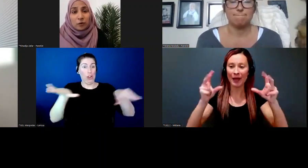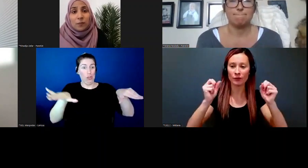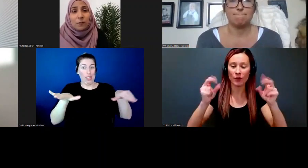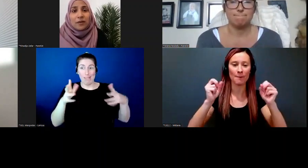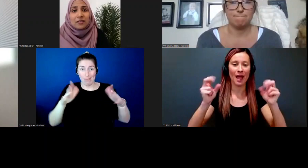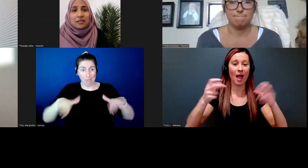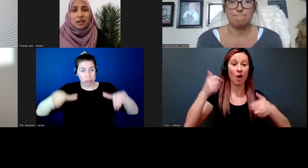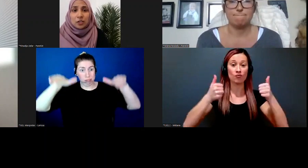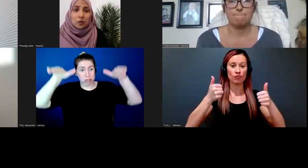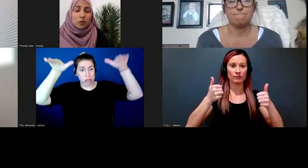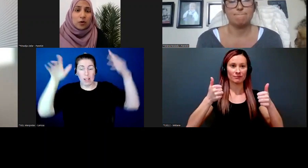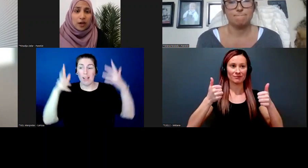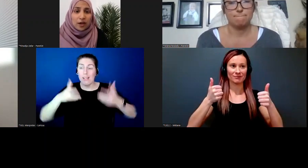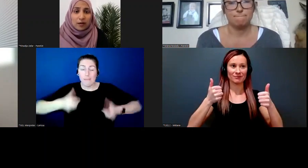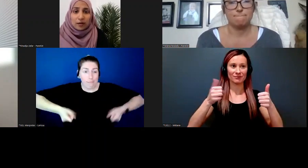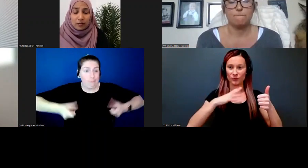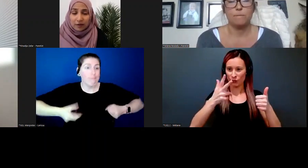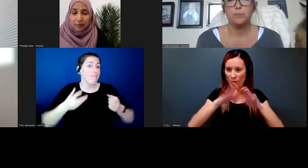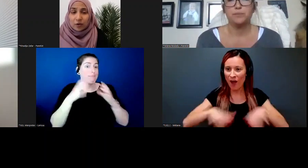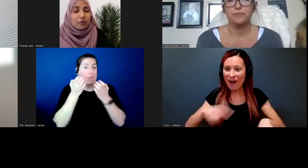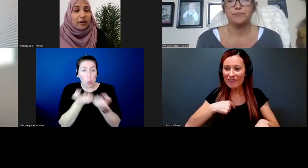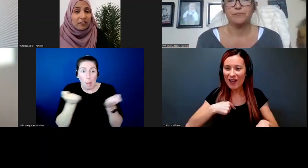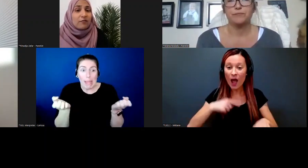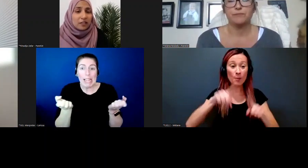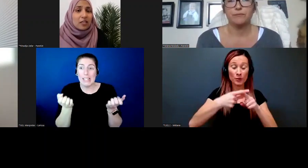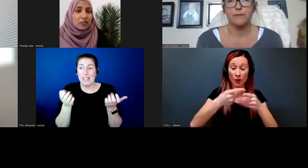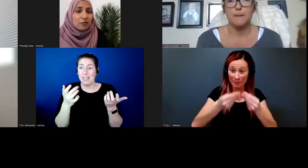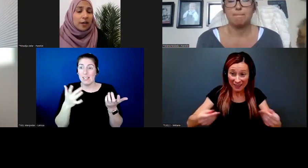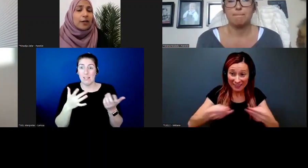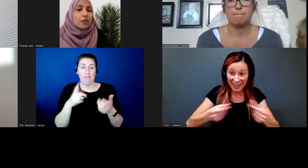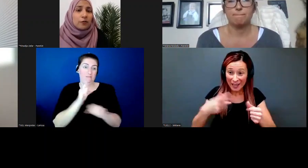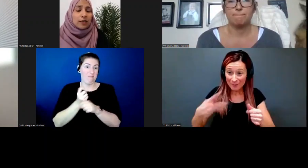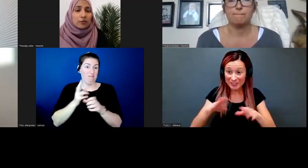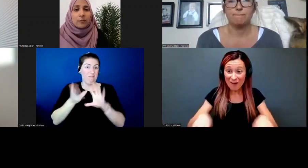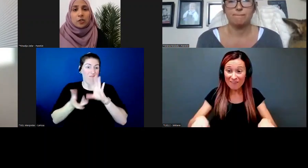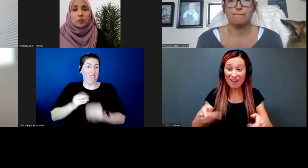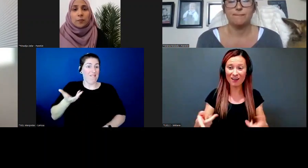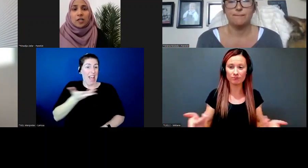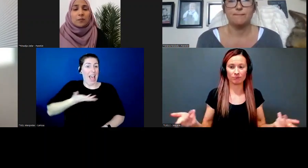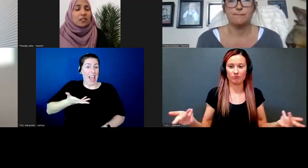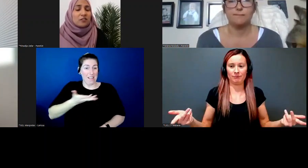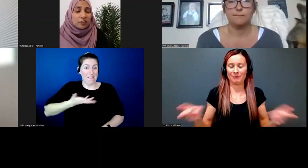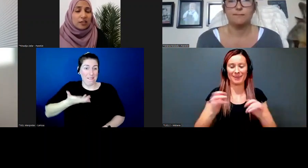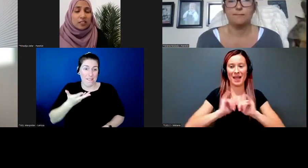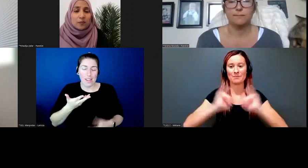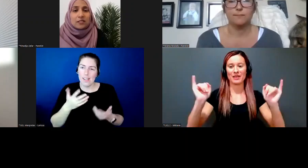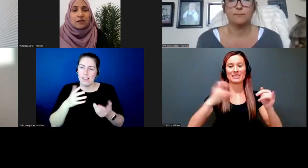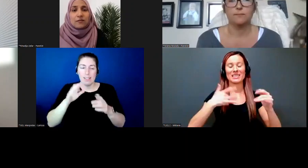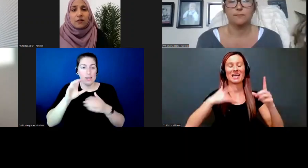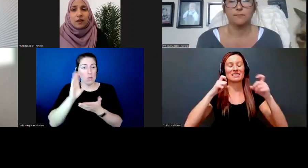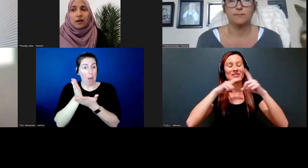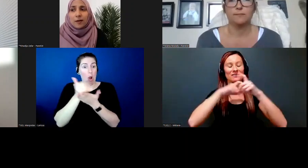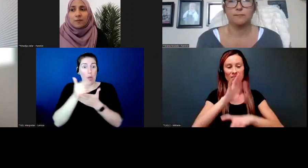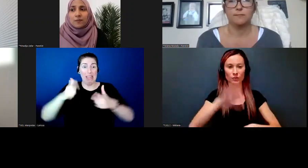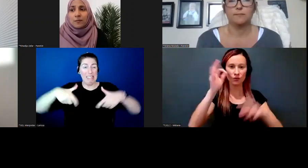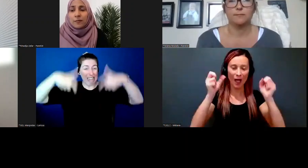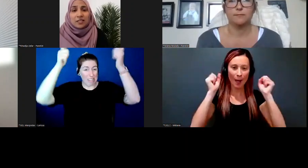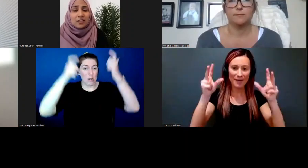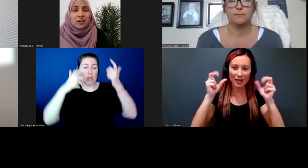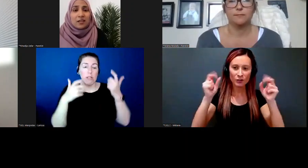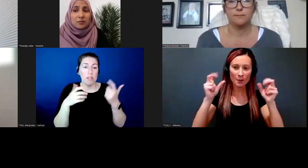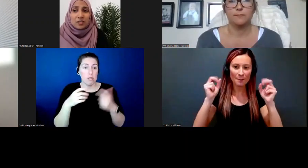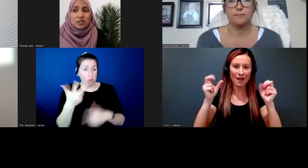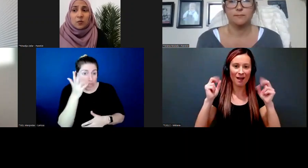amount of equipments and family of 5, it's very hard to find a 3-bedroom apartment. It's very expensive.